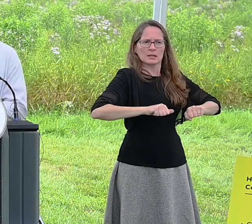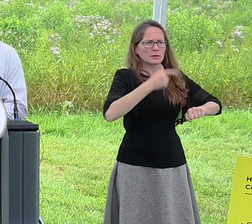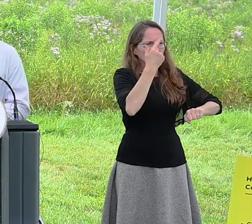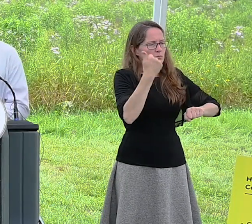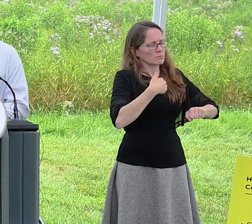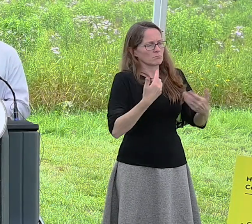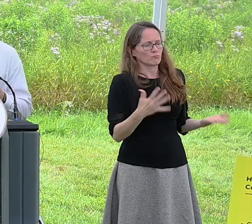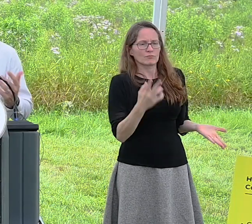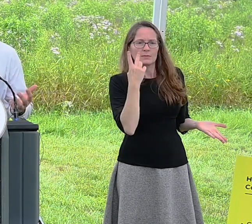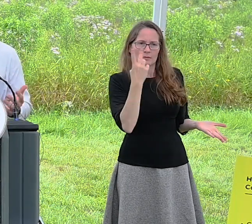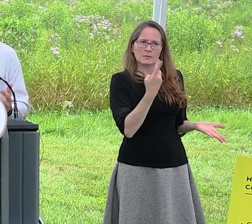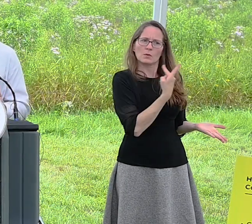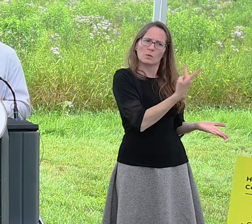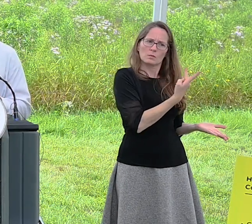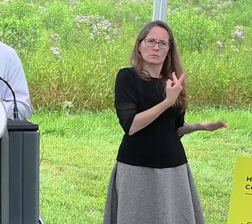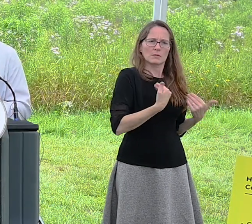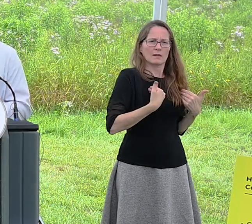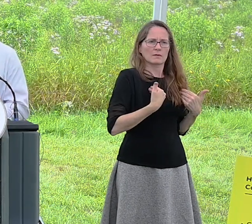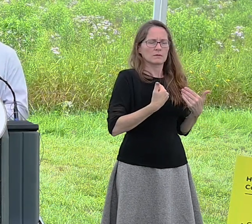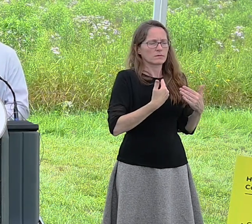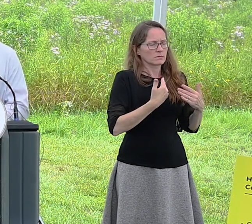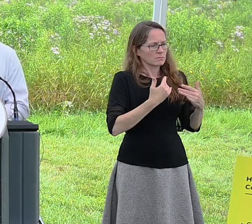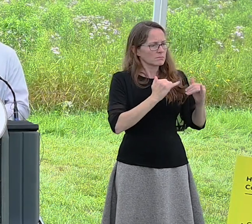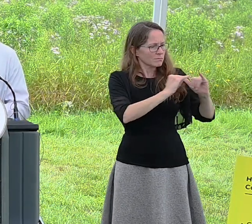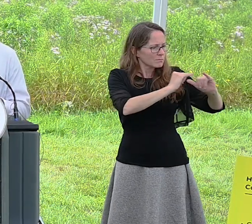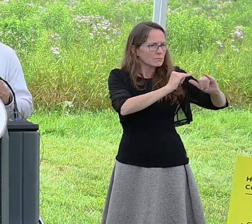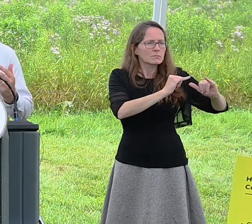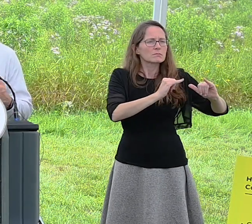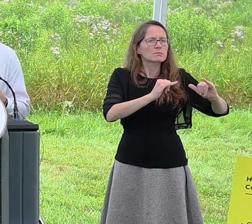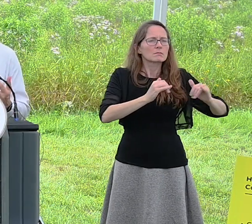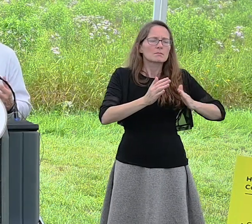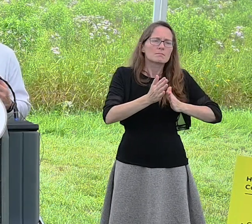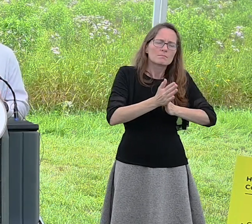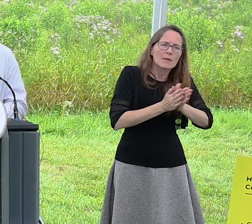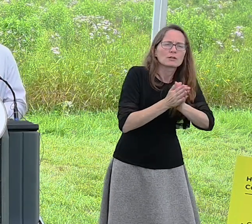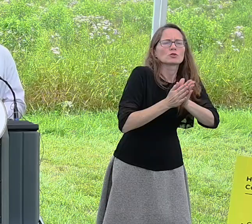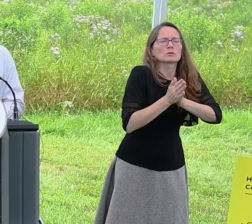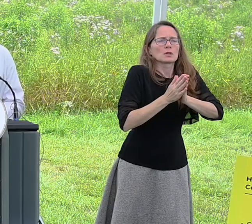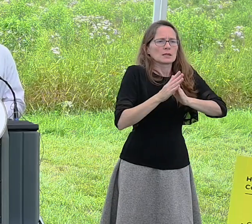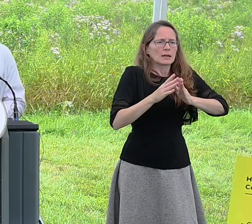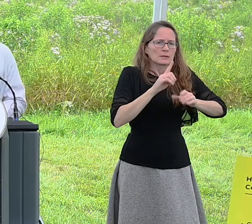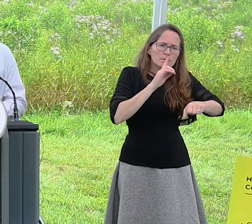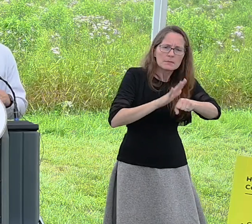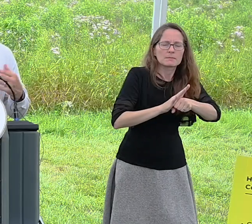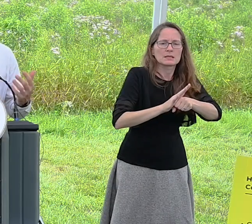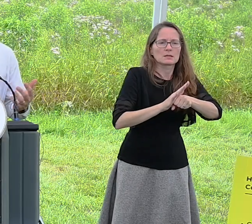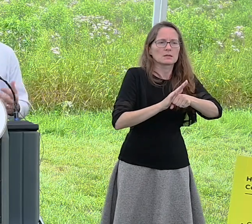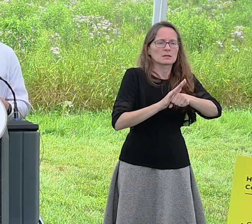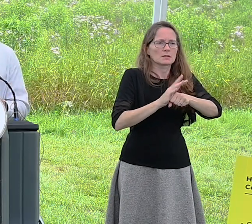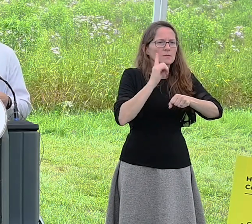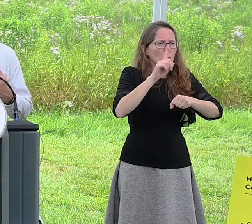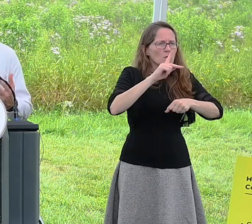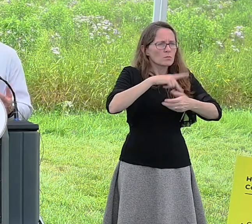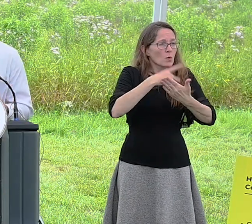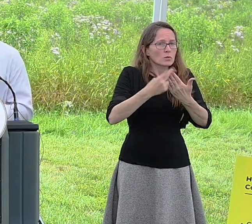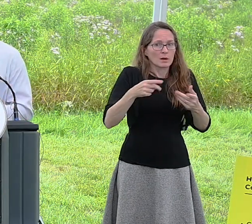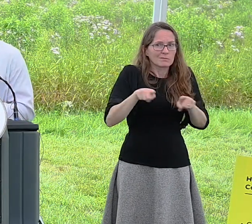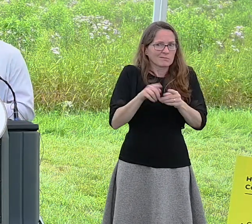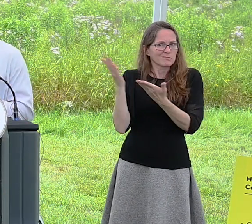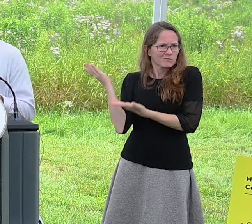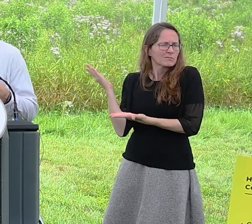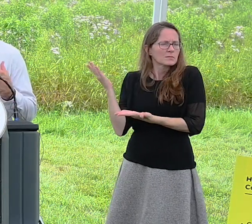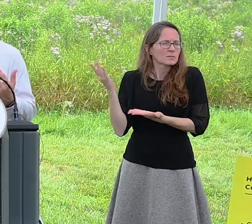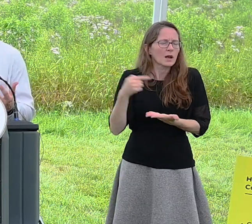and passion in serving the community on these critical issues, and that making sure our programs effectively